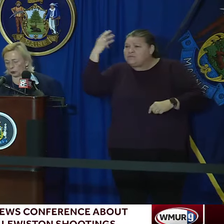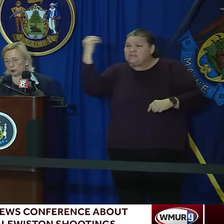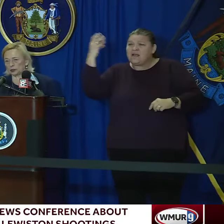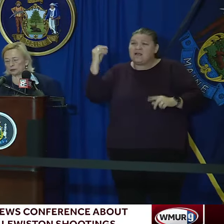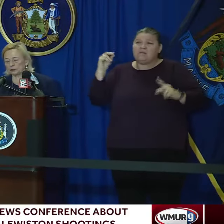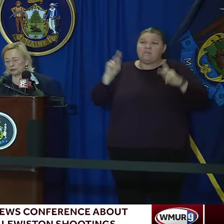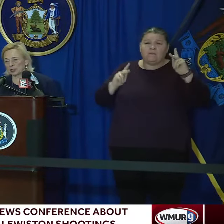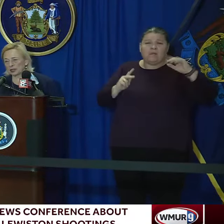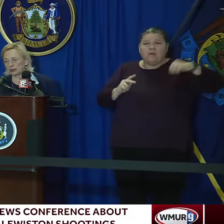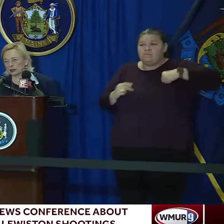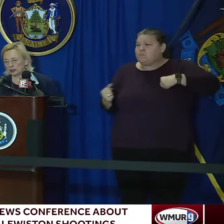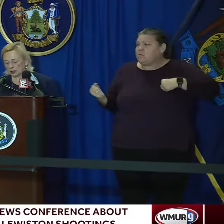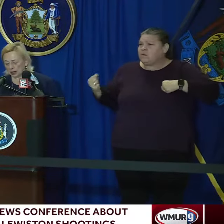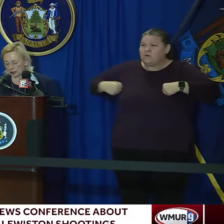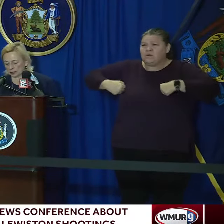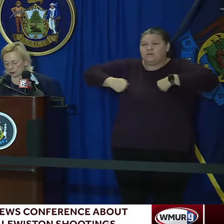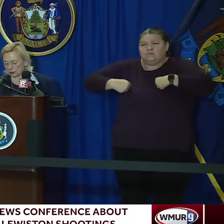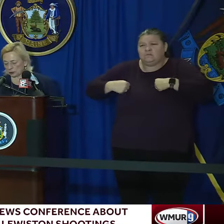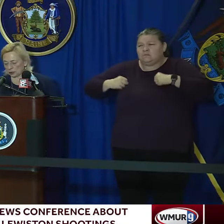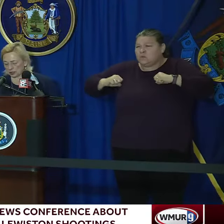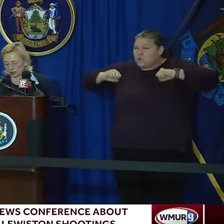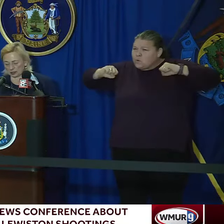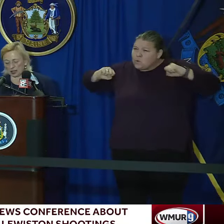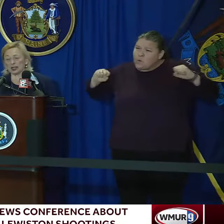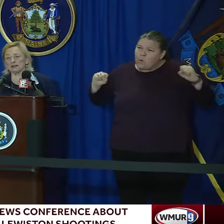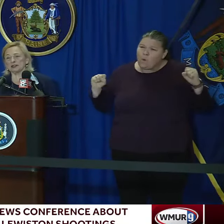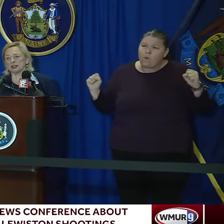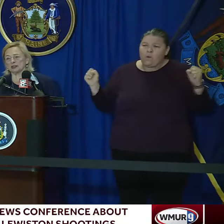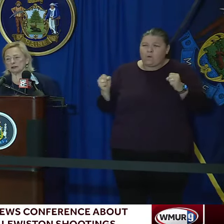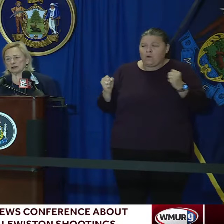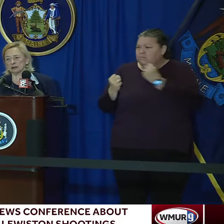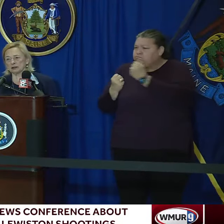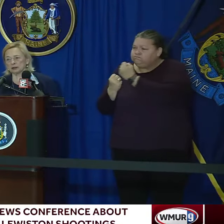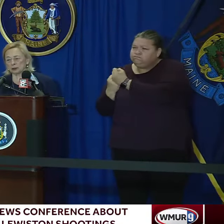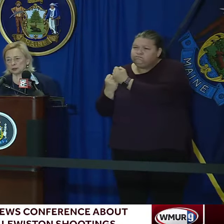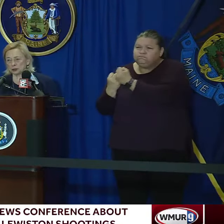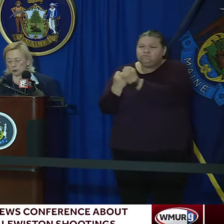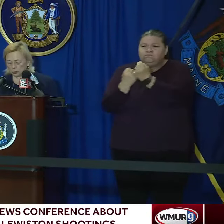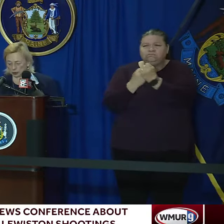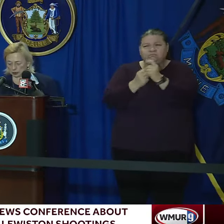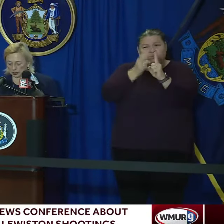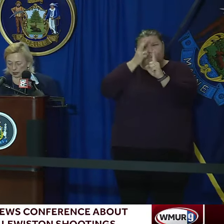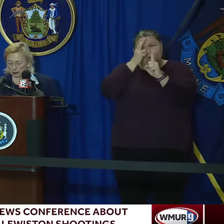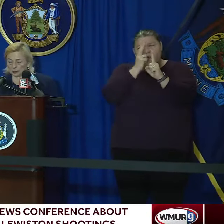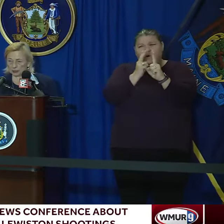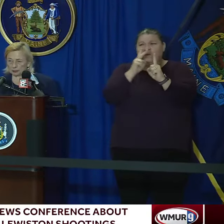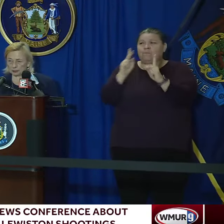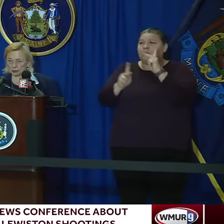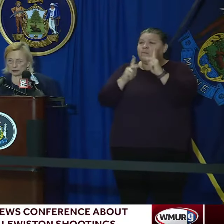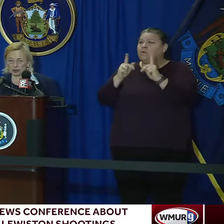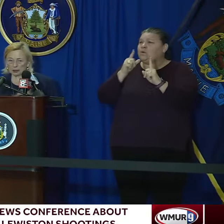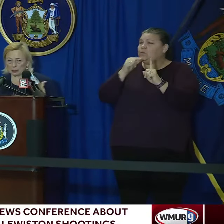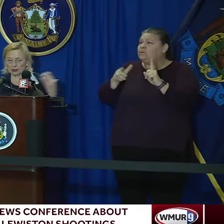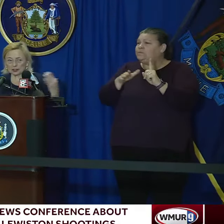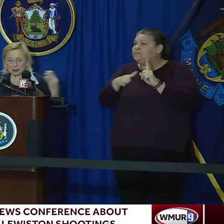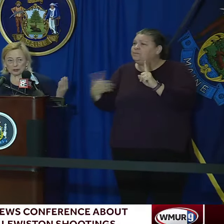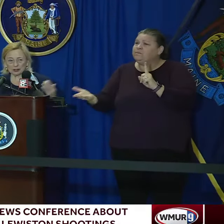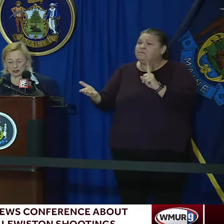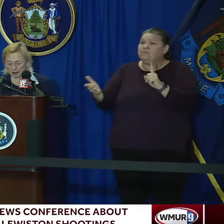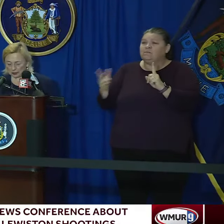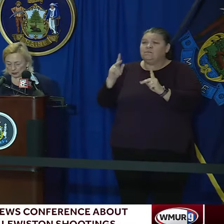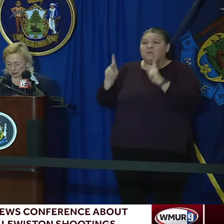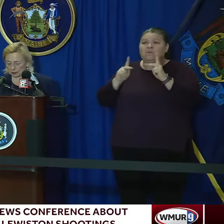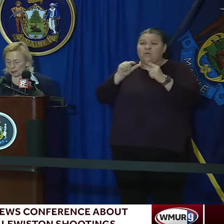the cold to honor those who lost their lives and those who were harmed, and just to